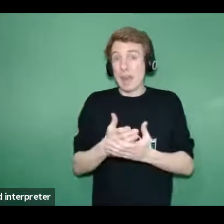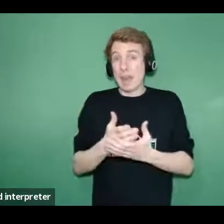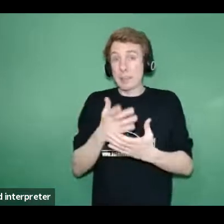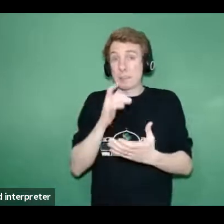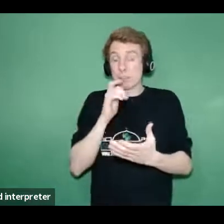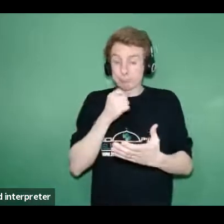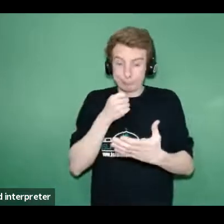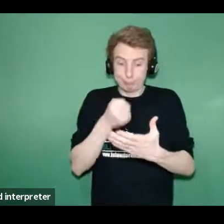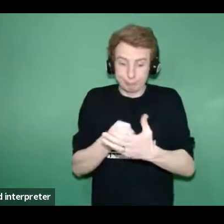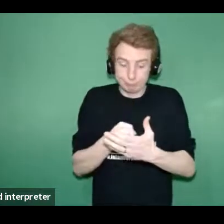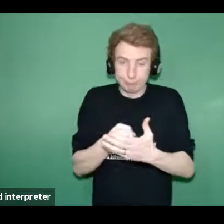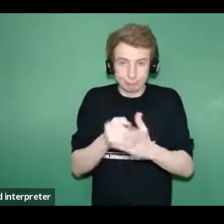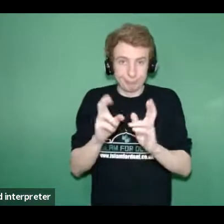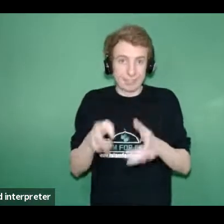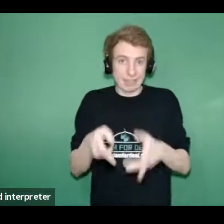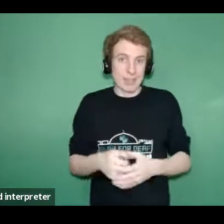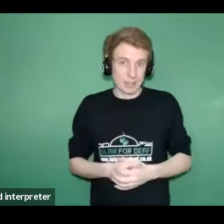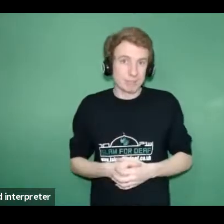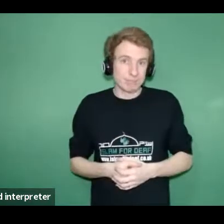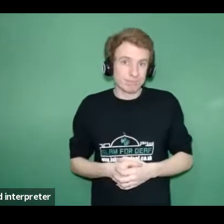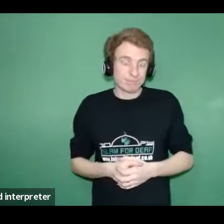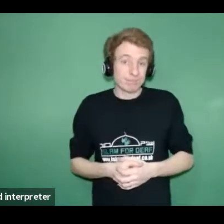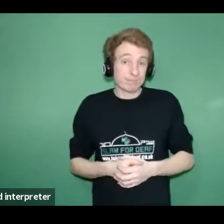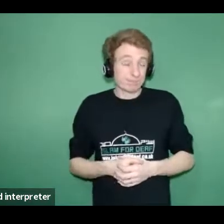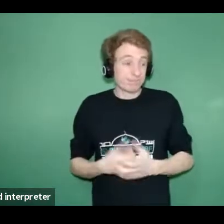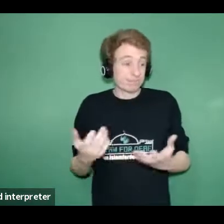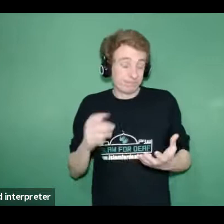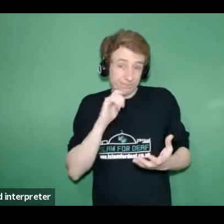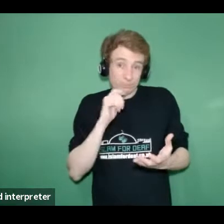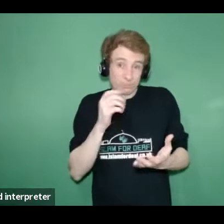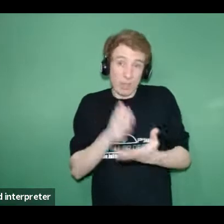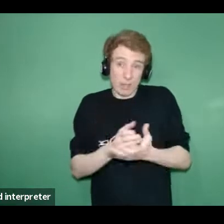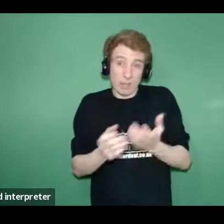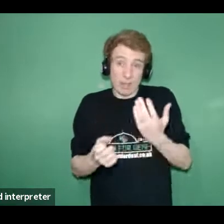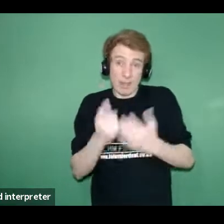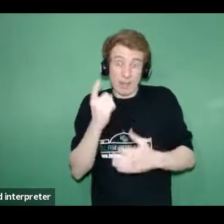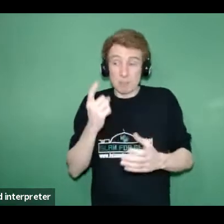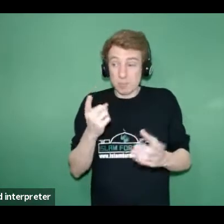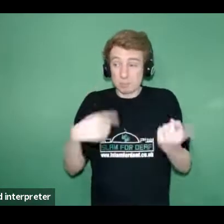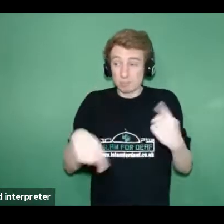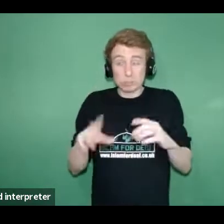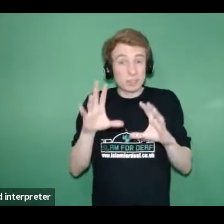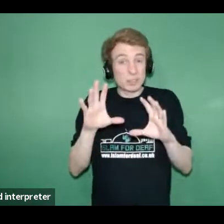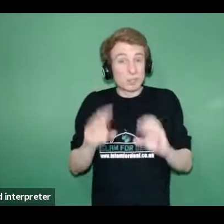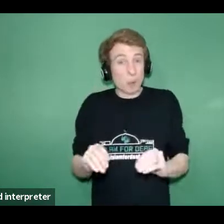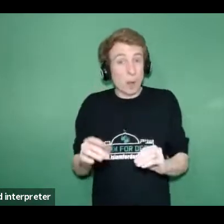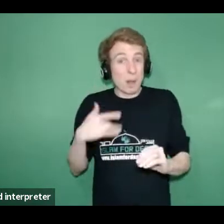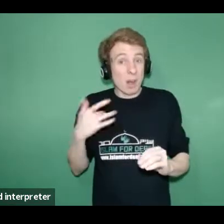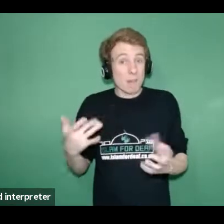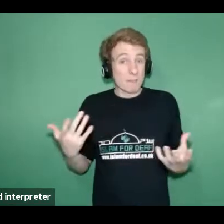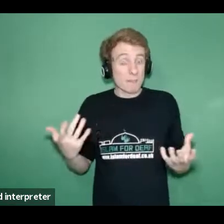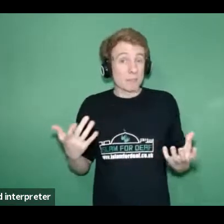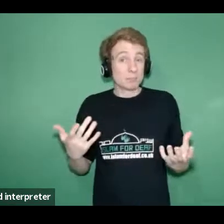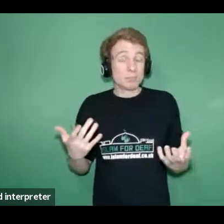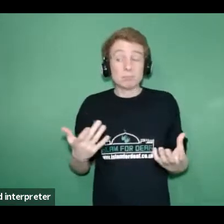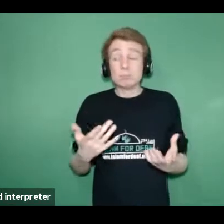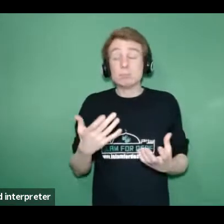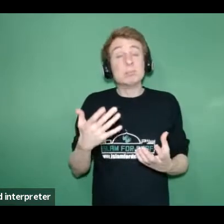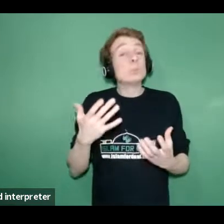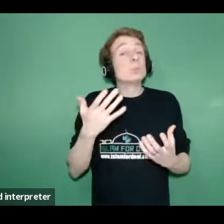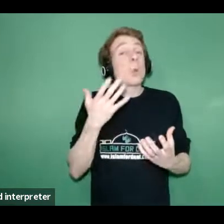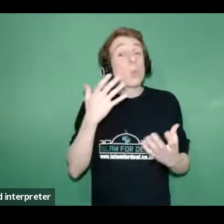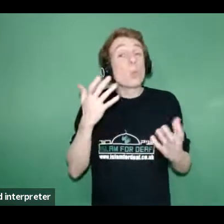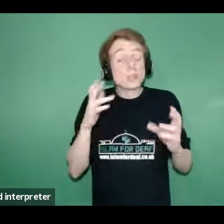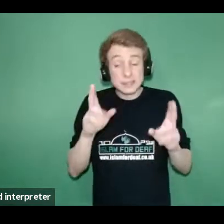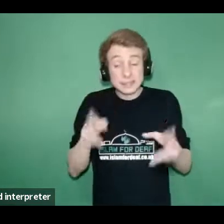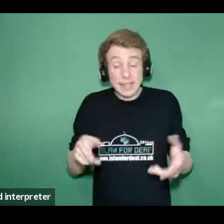and there'll be a time when you die, and once you die, there'll be no room for regret. It will not benefit you to